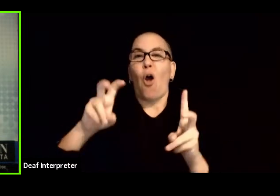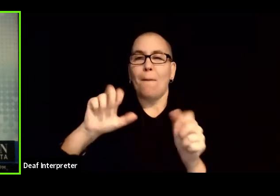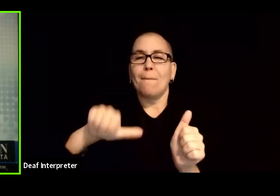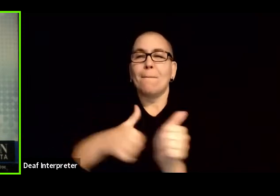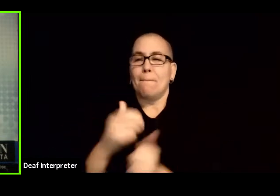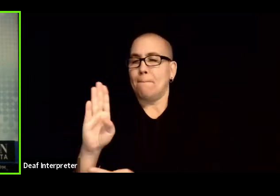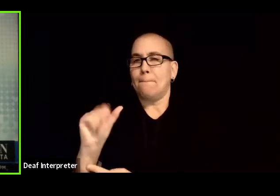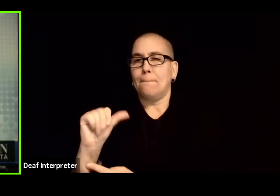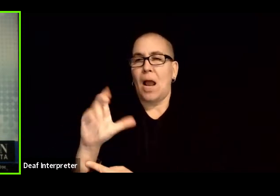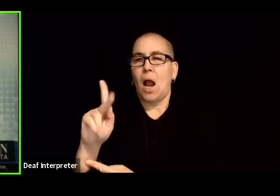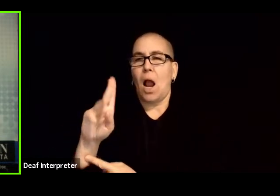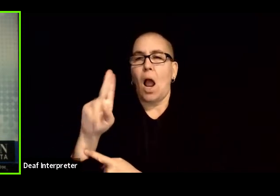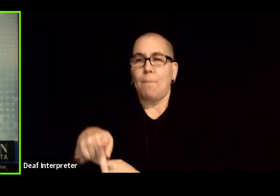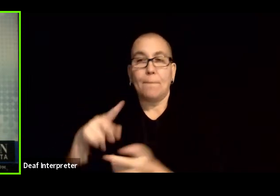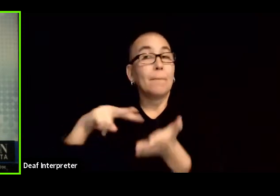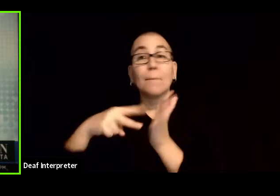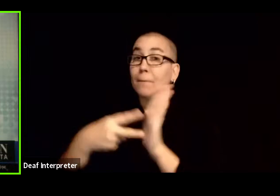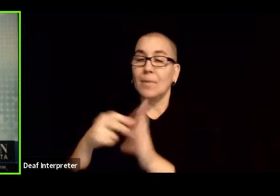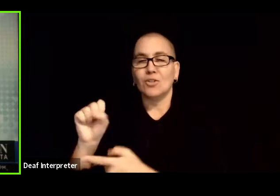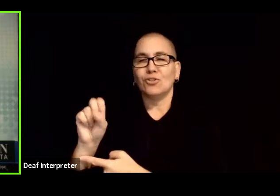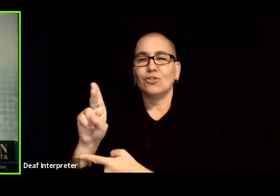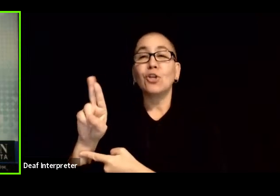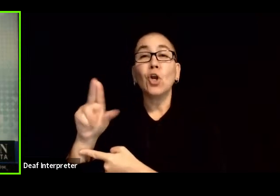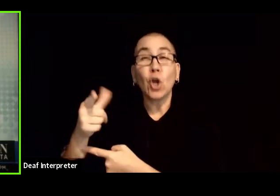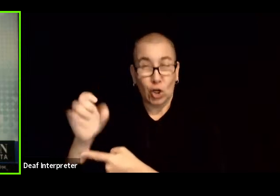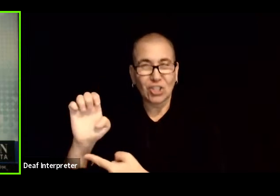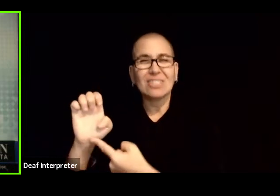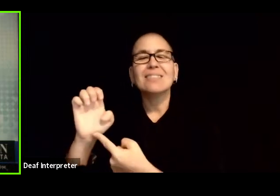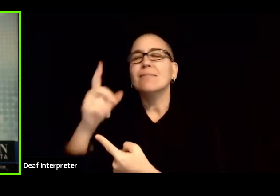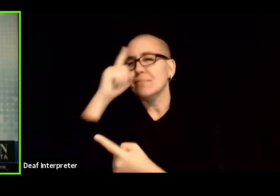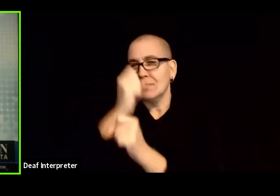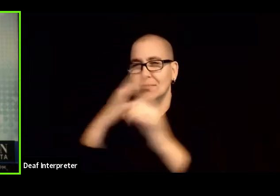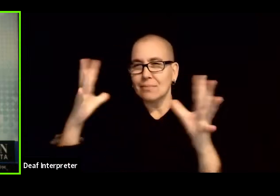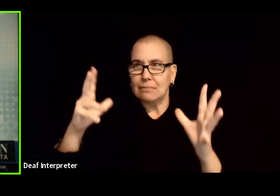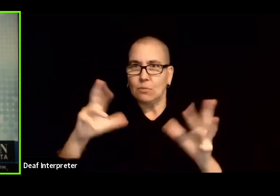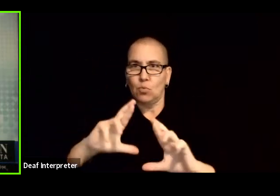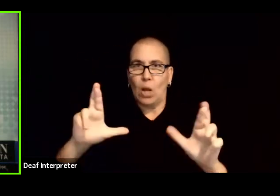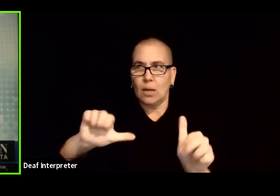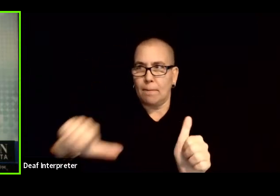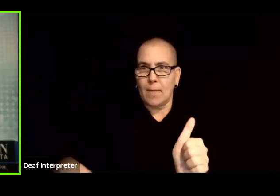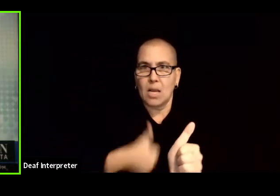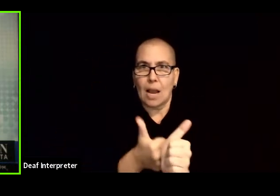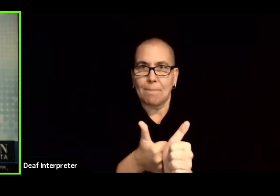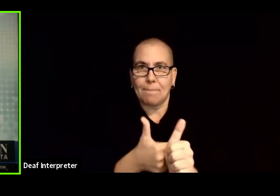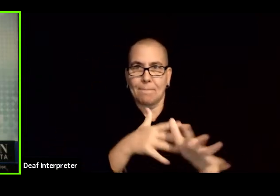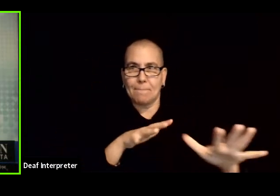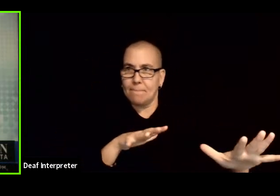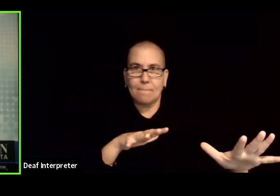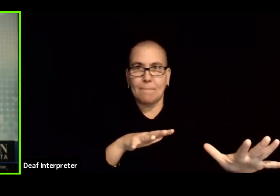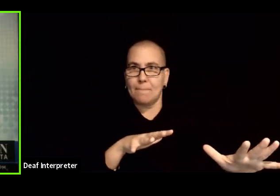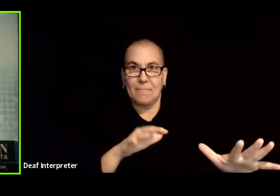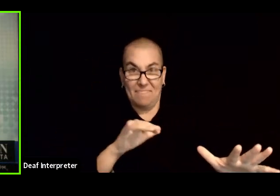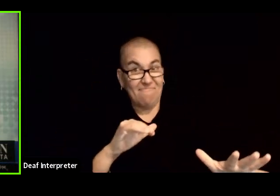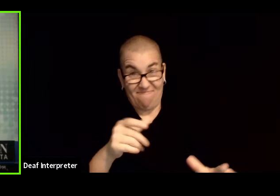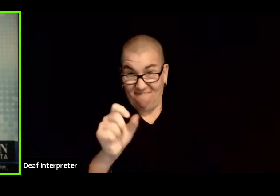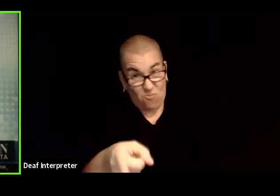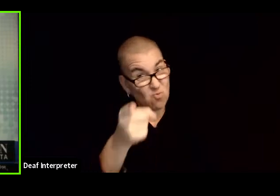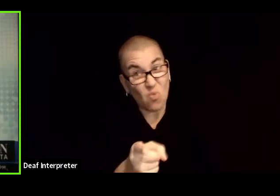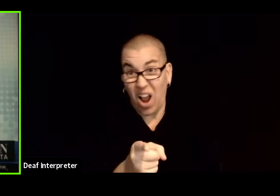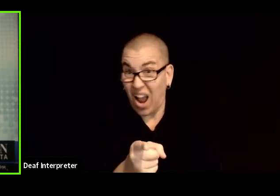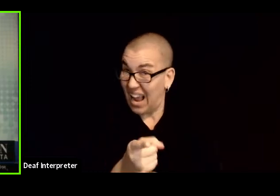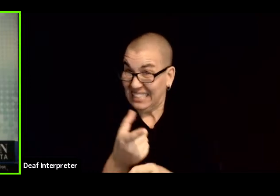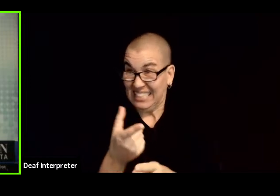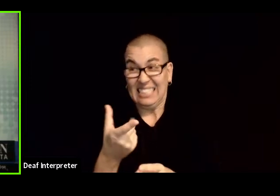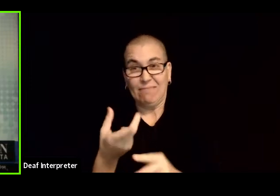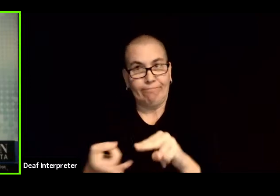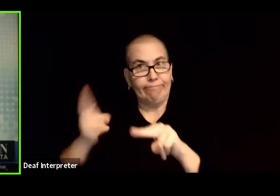that. And I'm thinking probably be a good thing for us to get some of the healthcare surge team on one